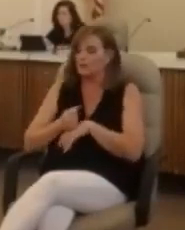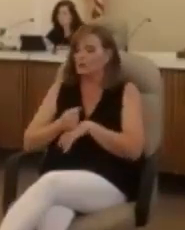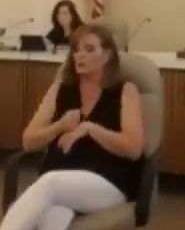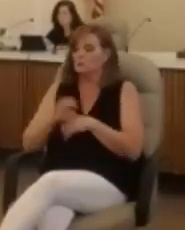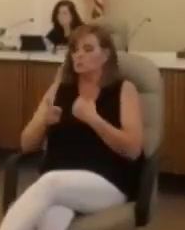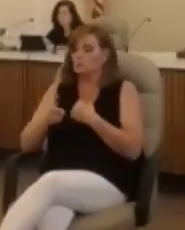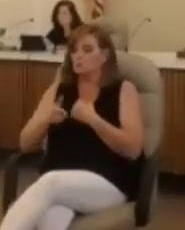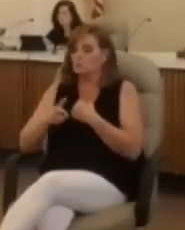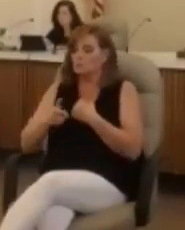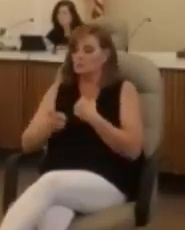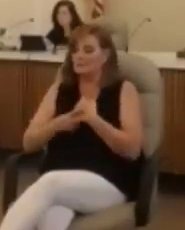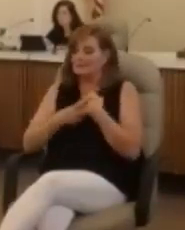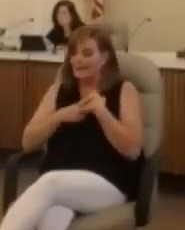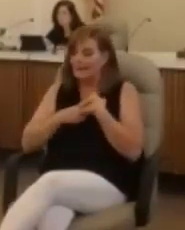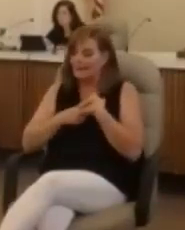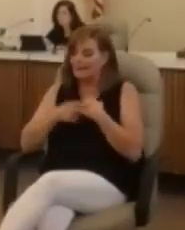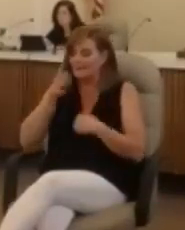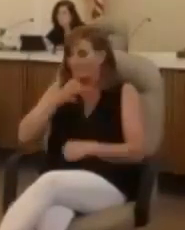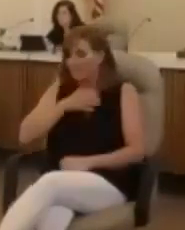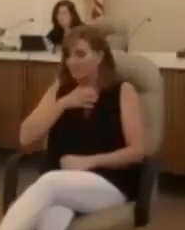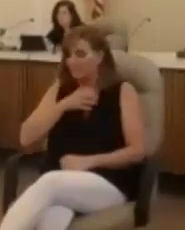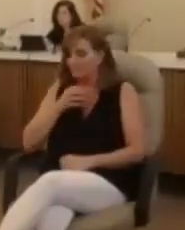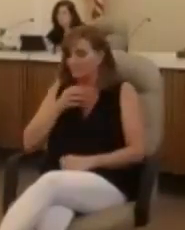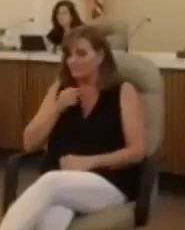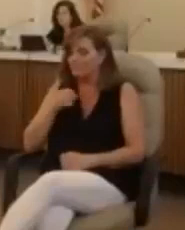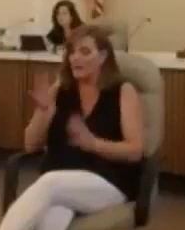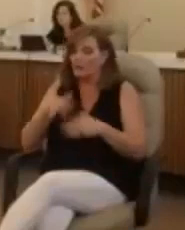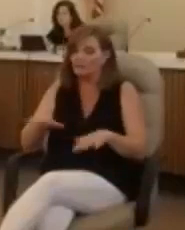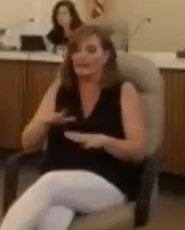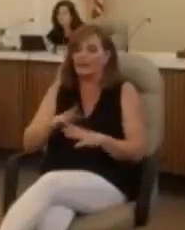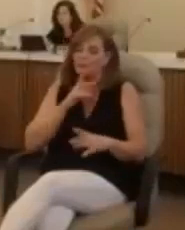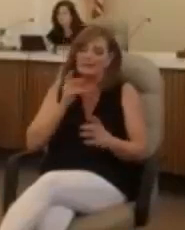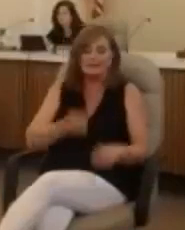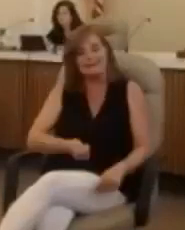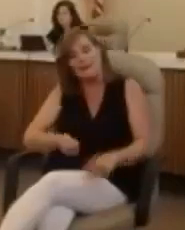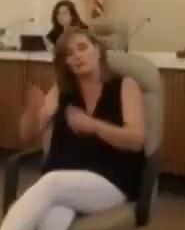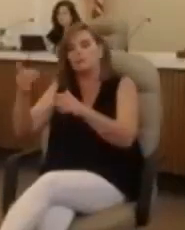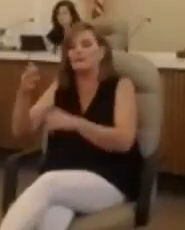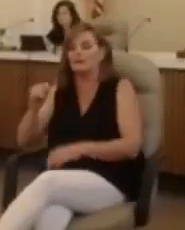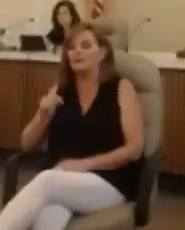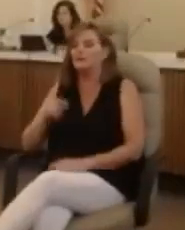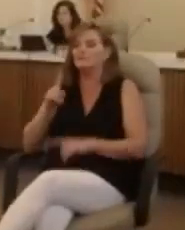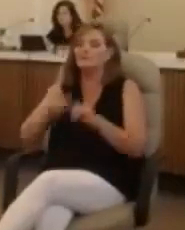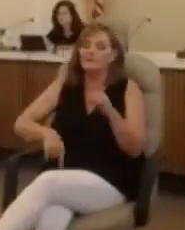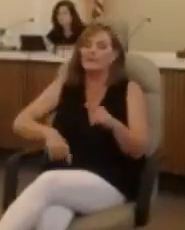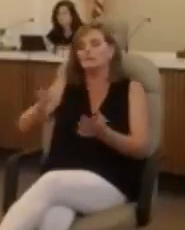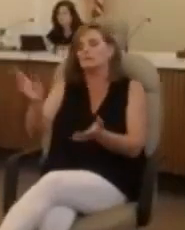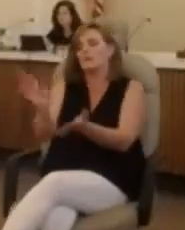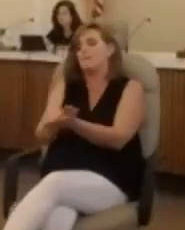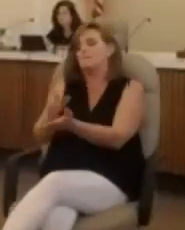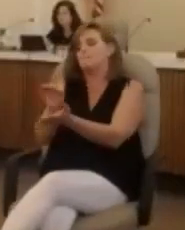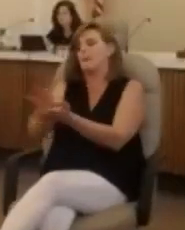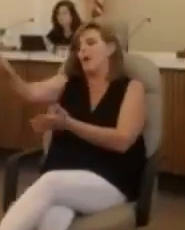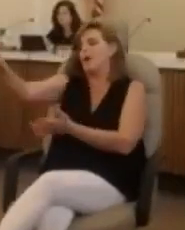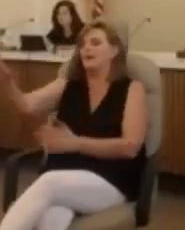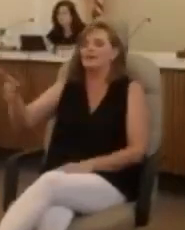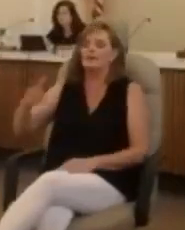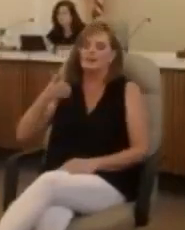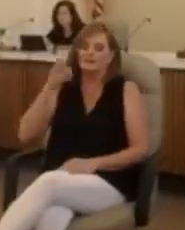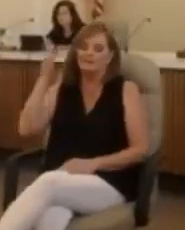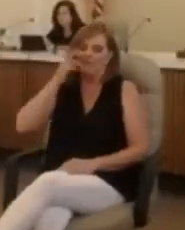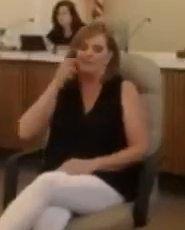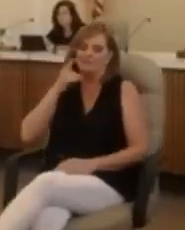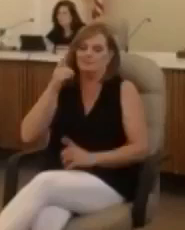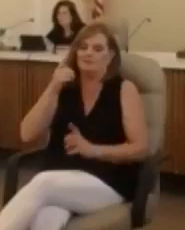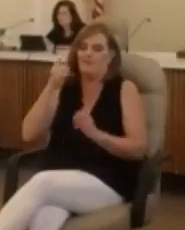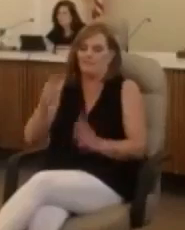farmland, then we need to get rid of it. But you can't just get rid of it in response to an application.